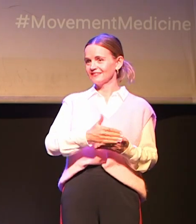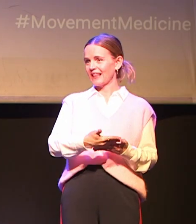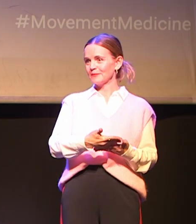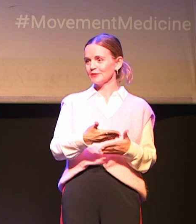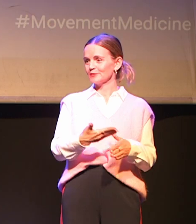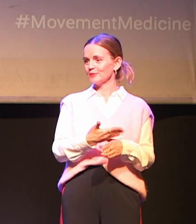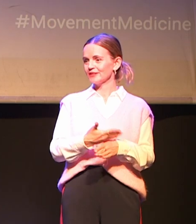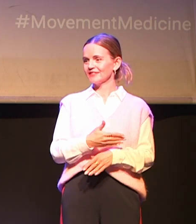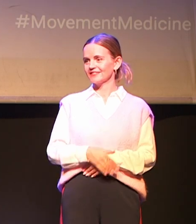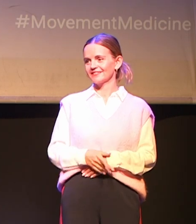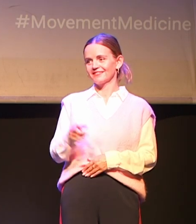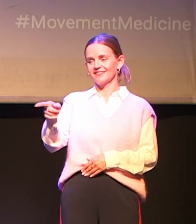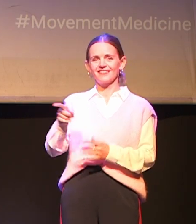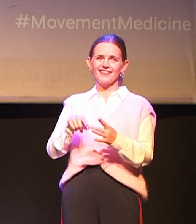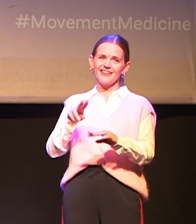If anybody can.